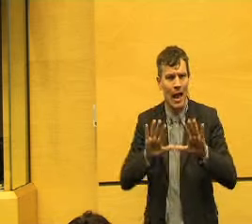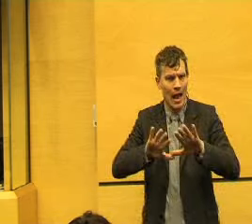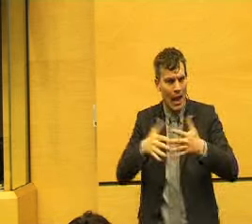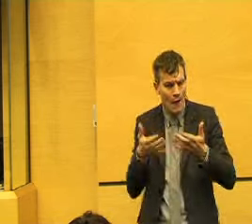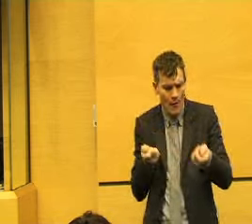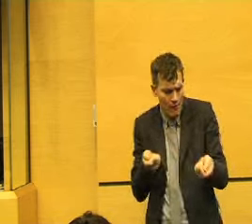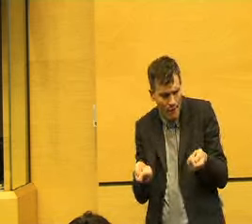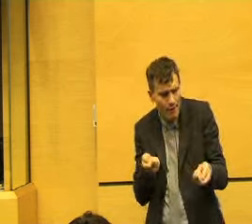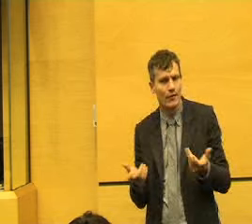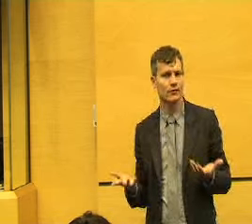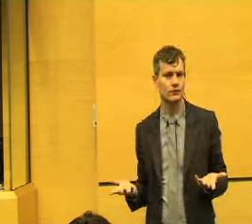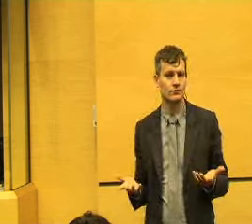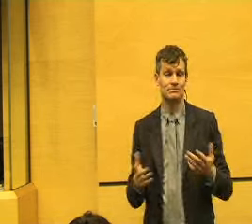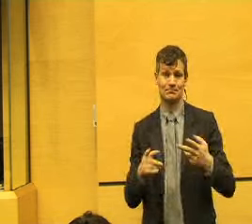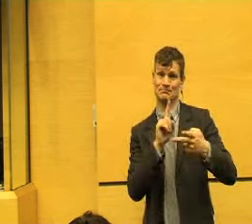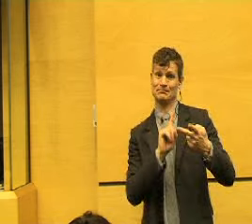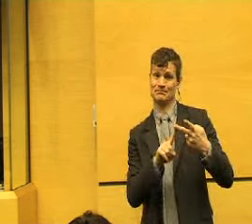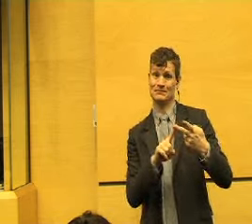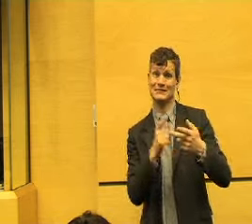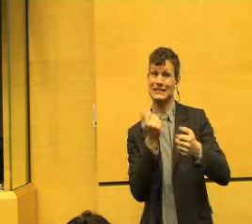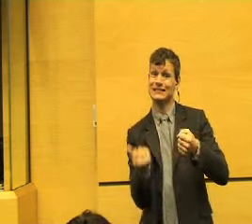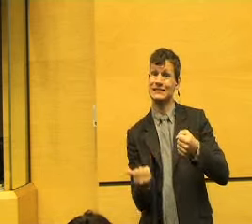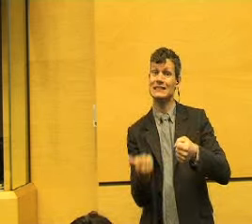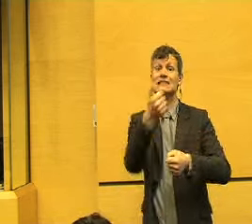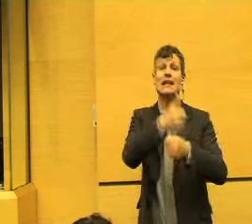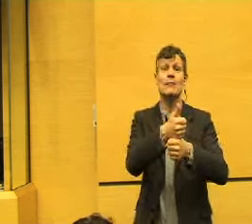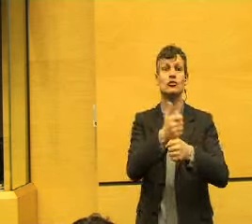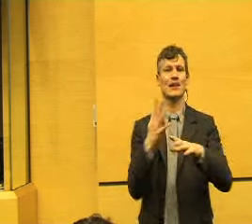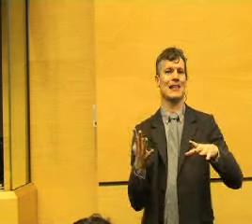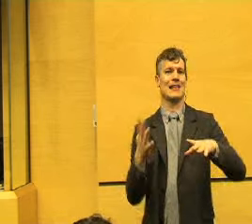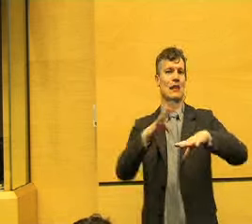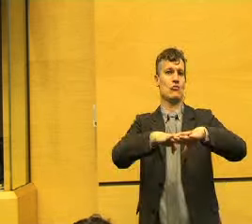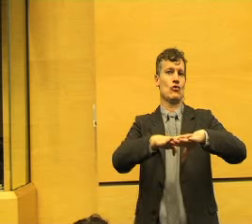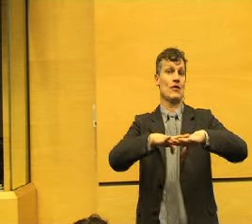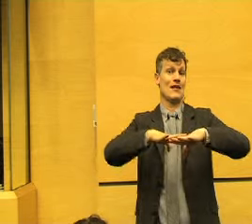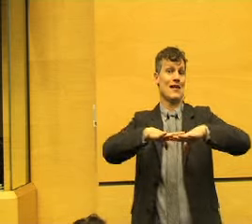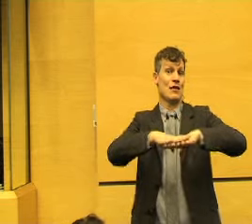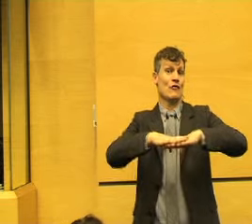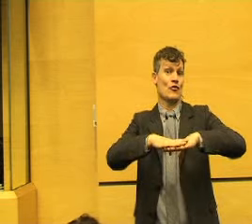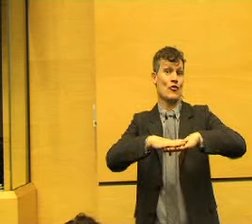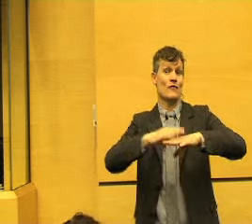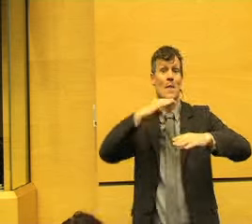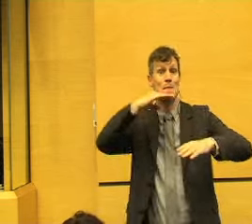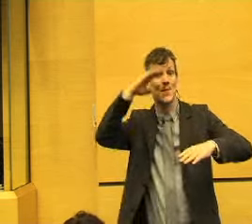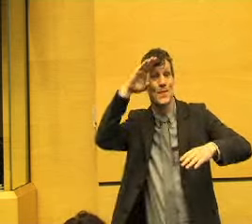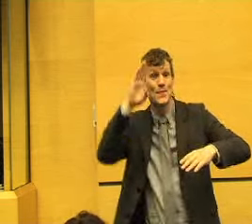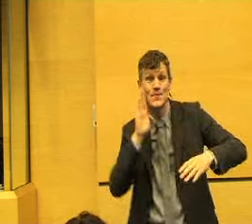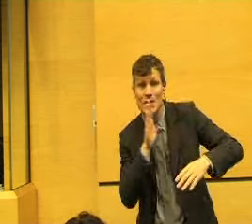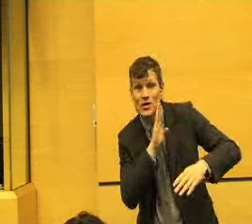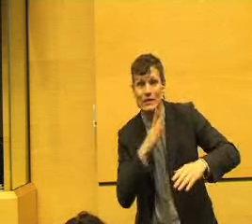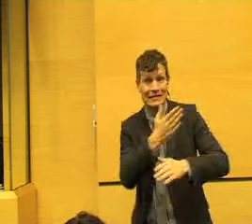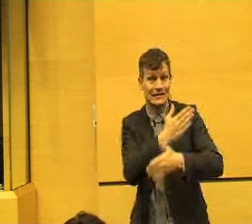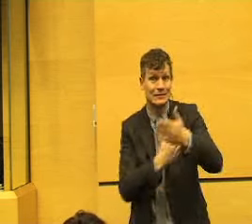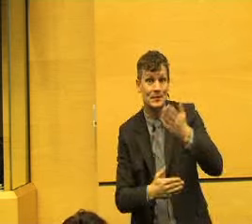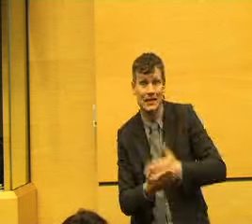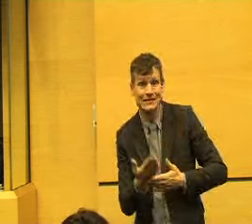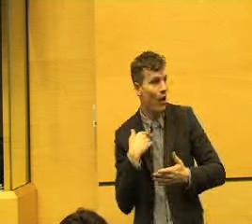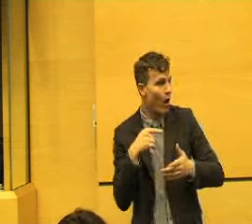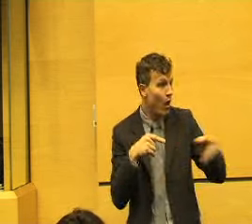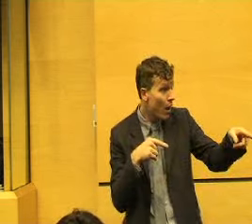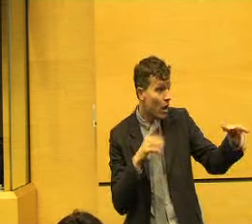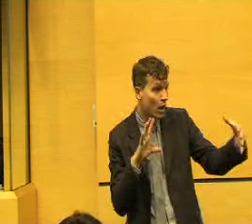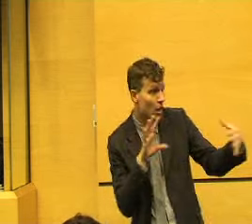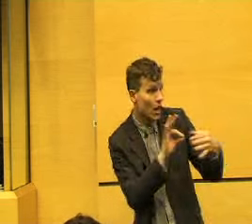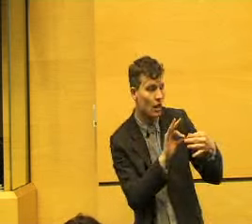the establishment of networks for parents of children with disabilities to be a venue for parents to